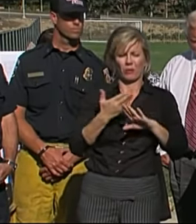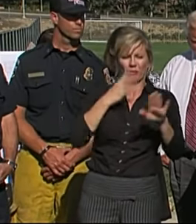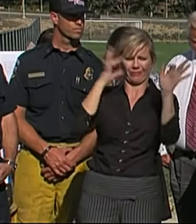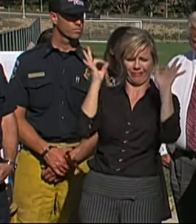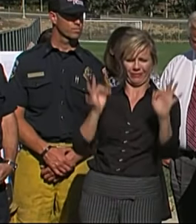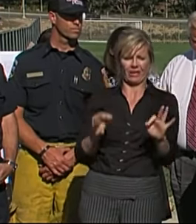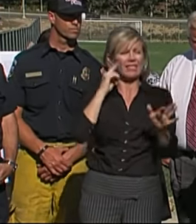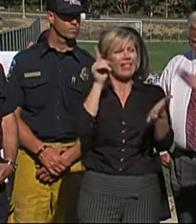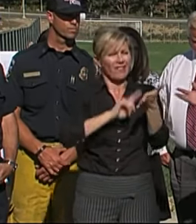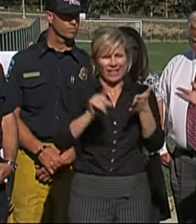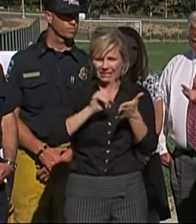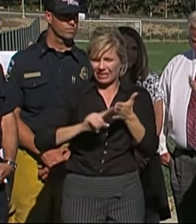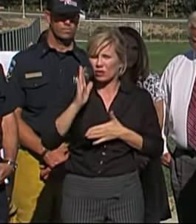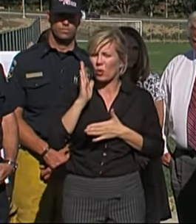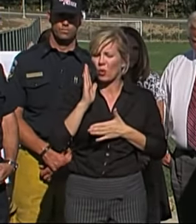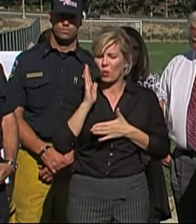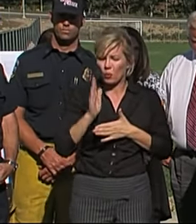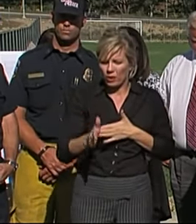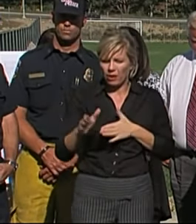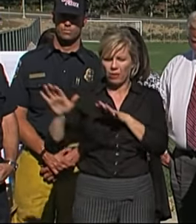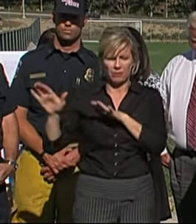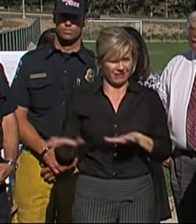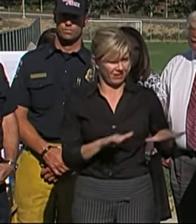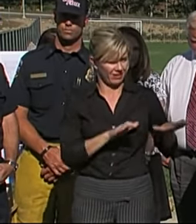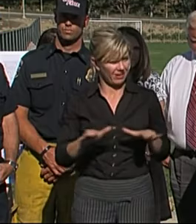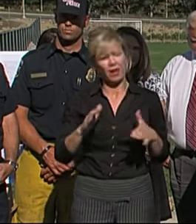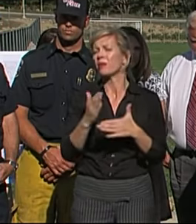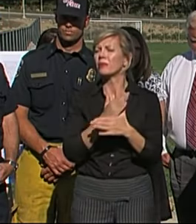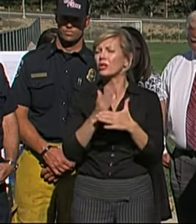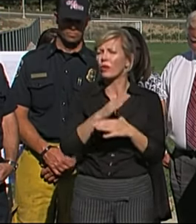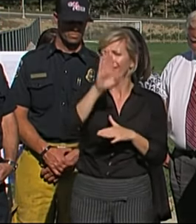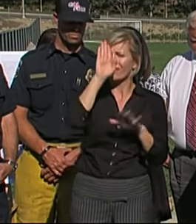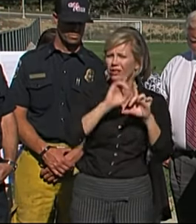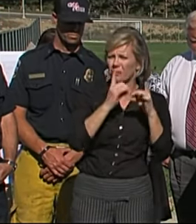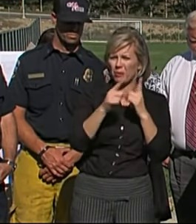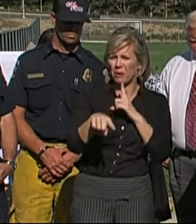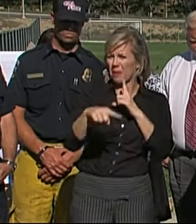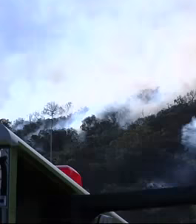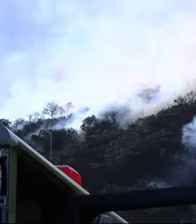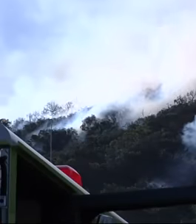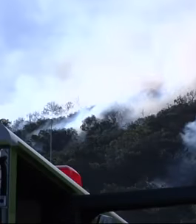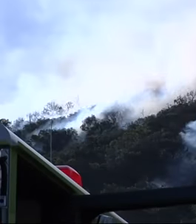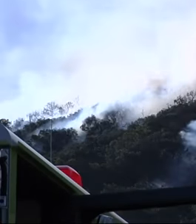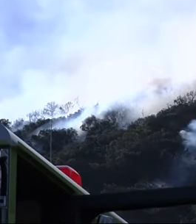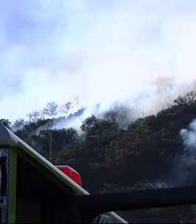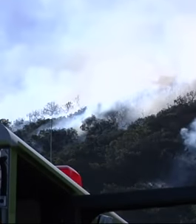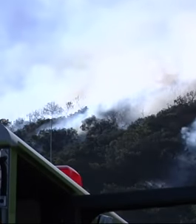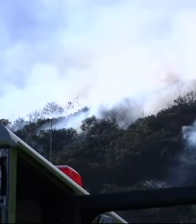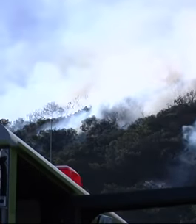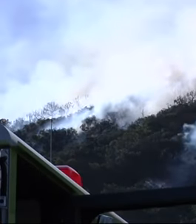Investigations will be done between fire and our bomb arson squad into the origin of every fire.